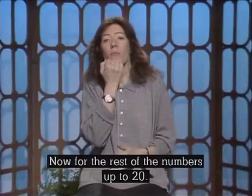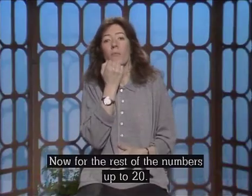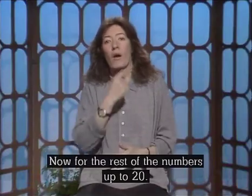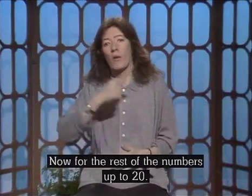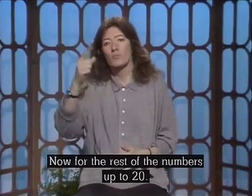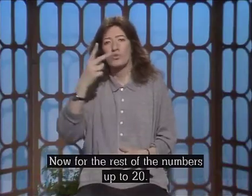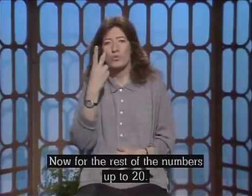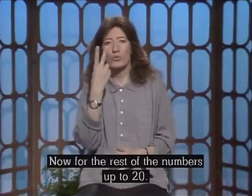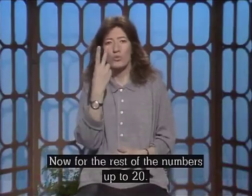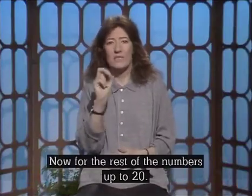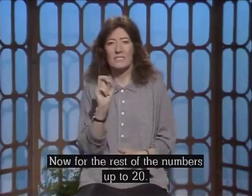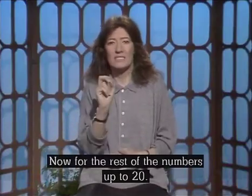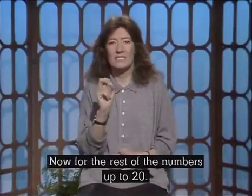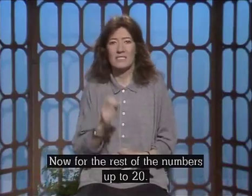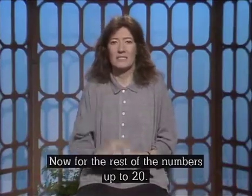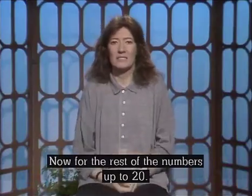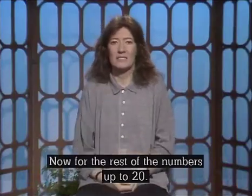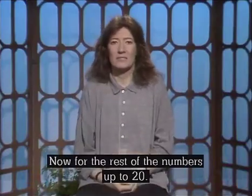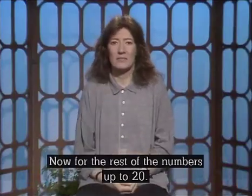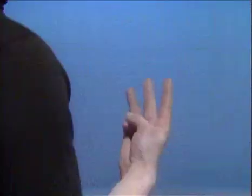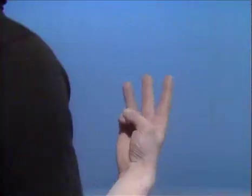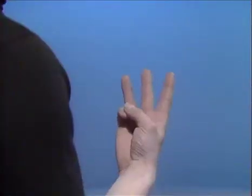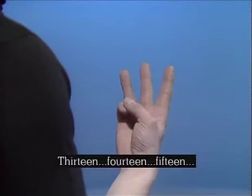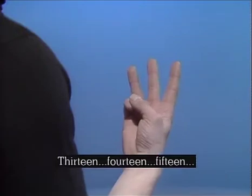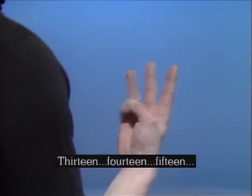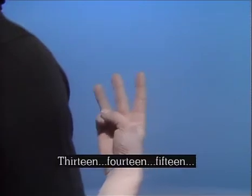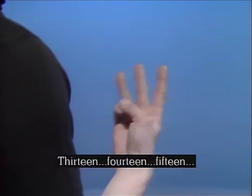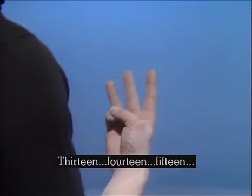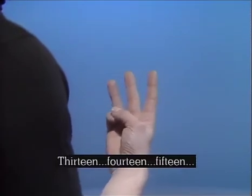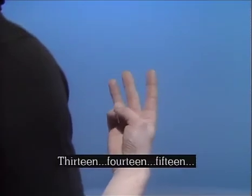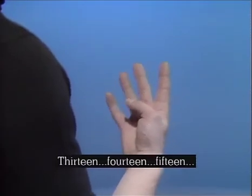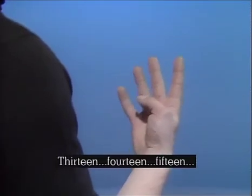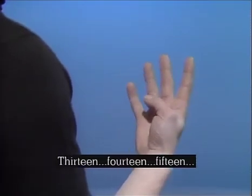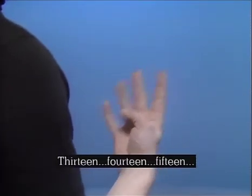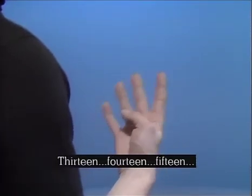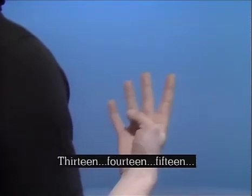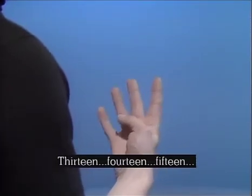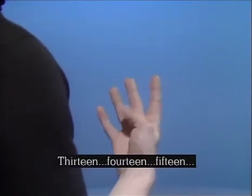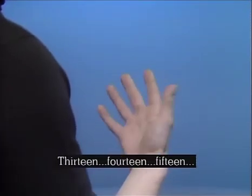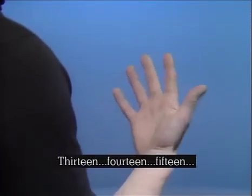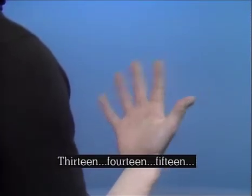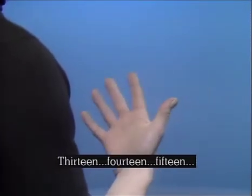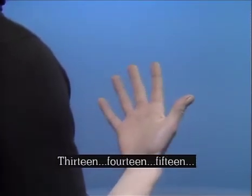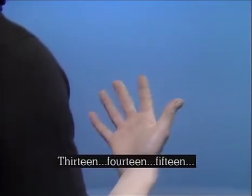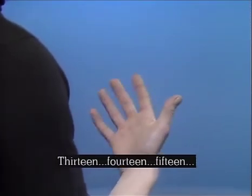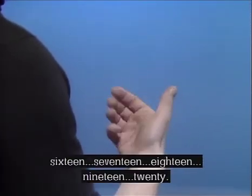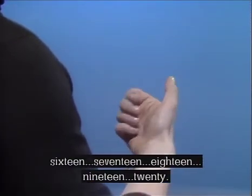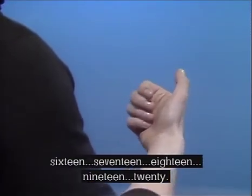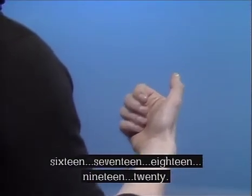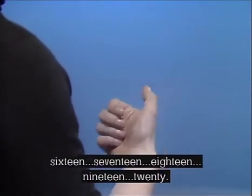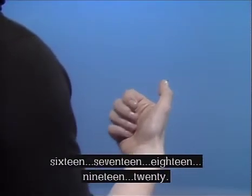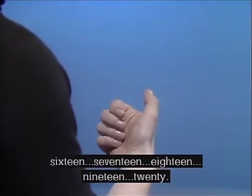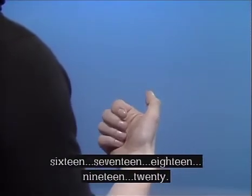Now for the rest of the numbers, up to 20. 13, 14, 15,